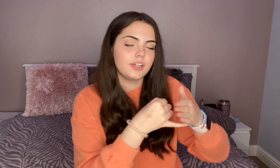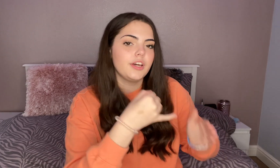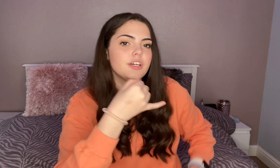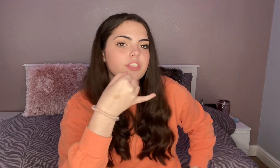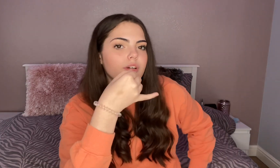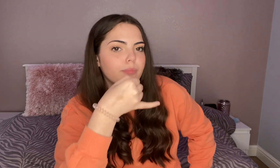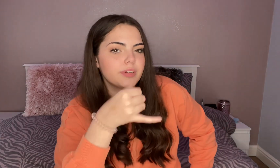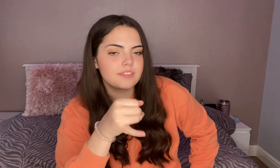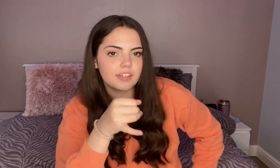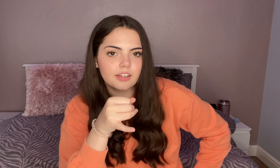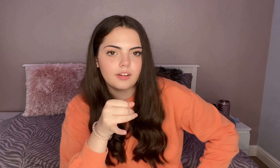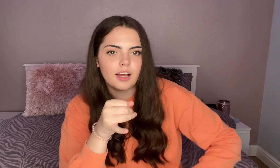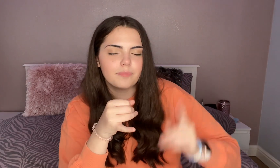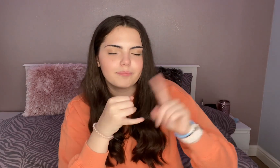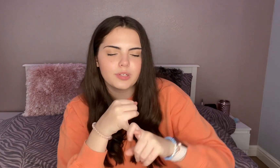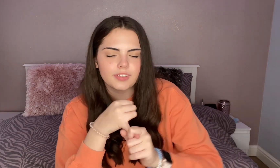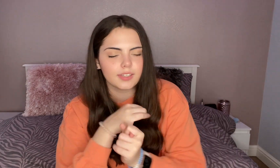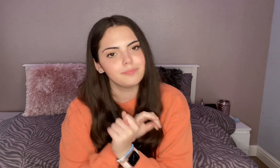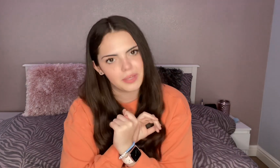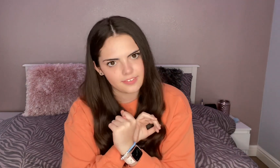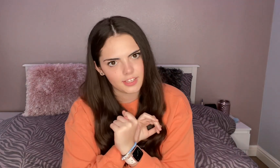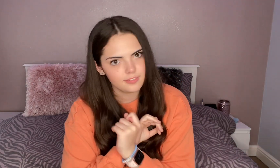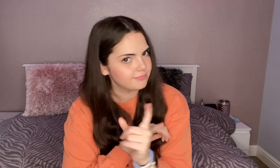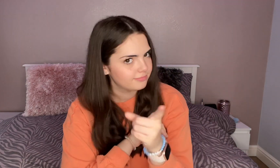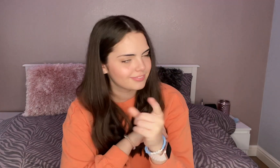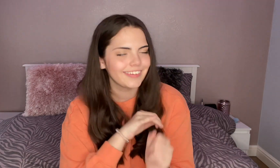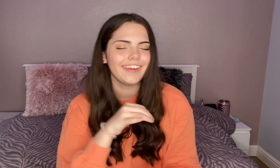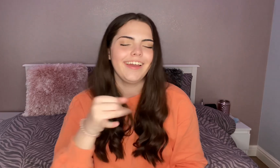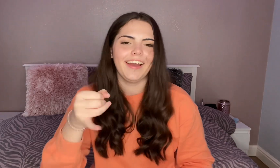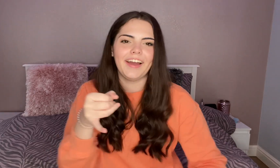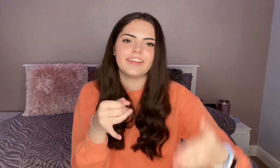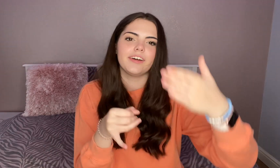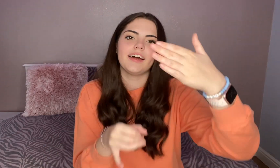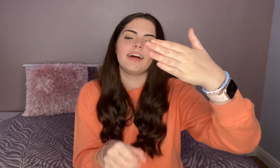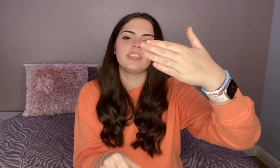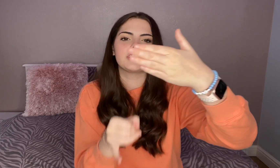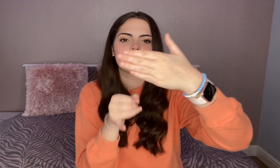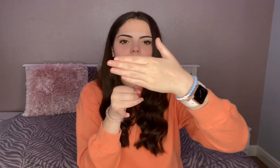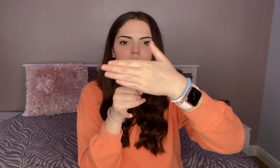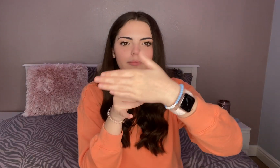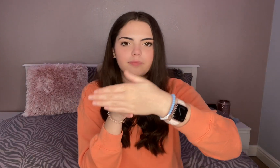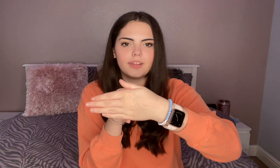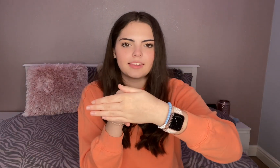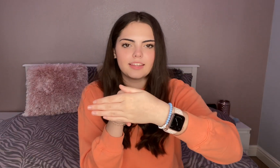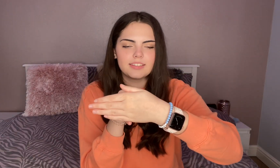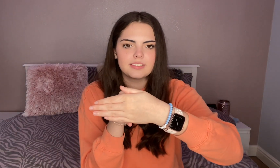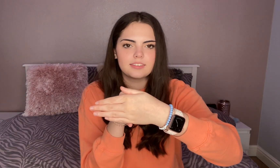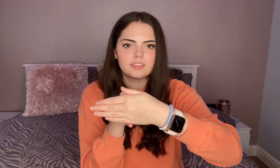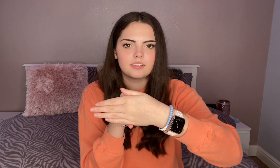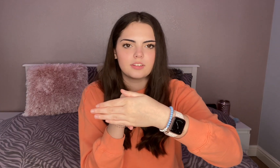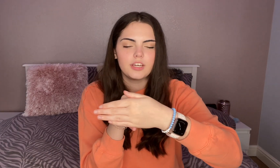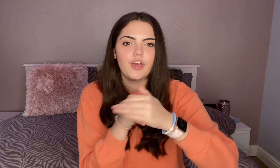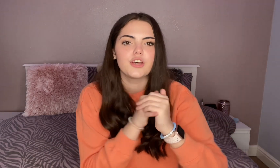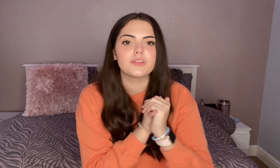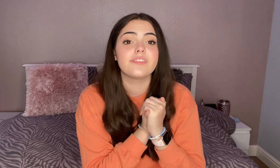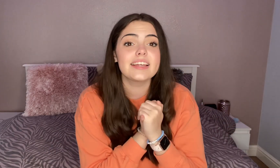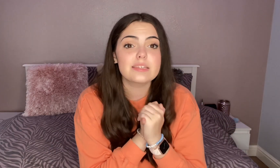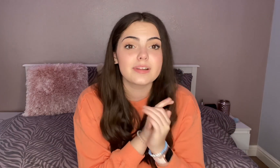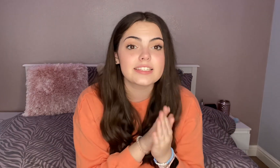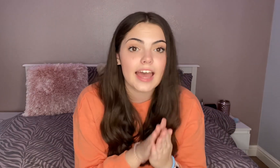so your pointer finger, pinky finger, and your other hand is just going to come like this. So it's very similar to